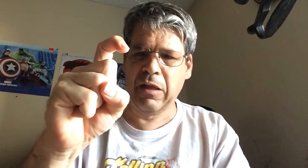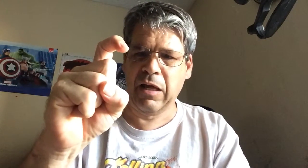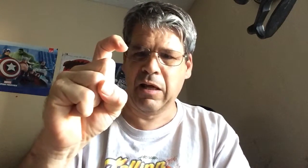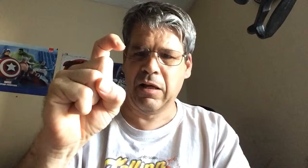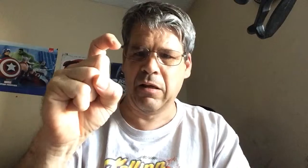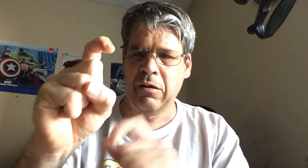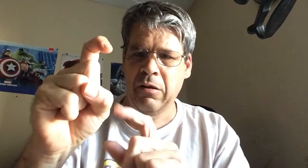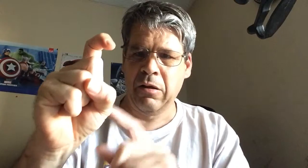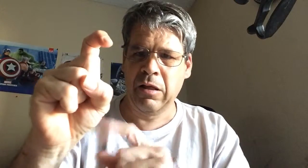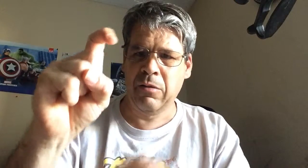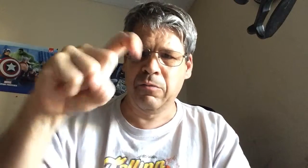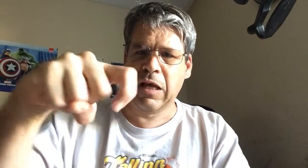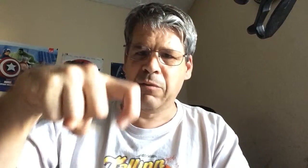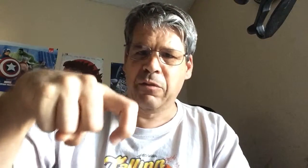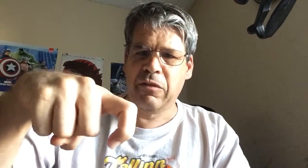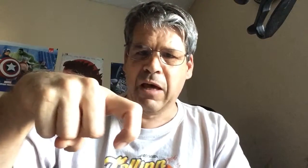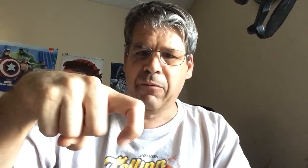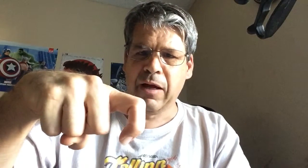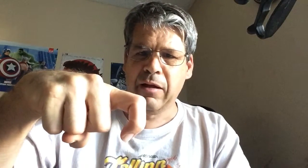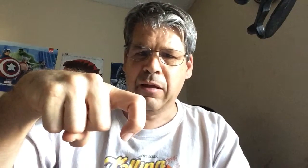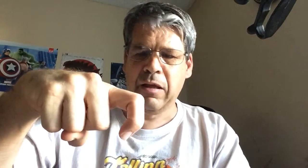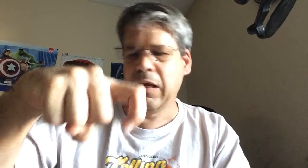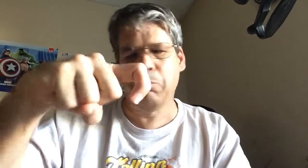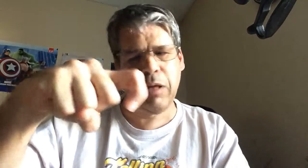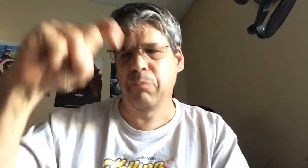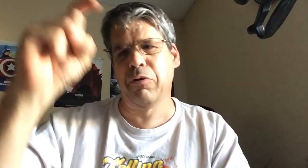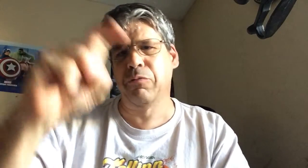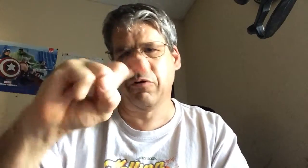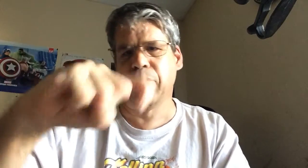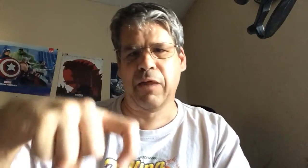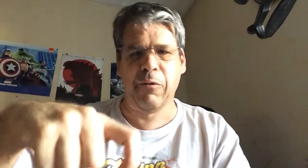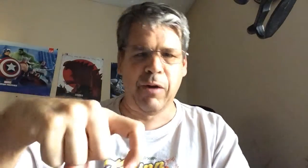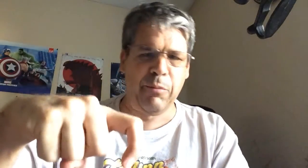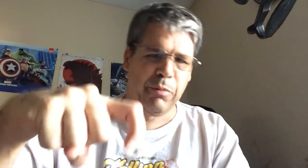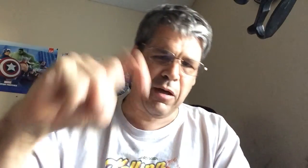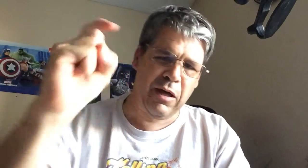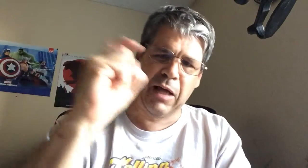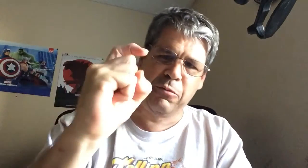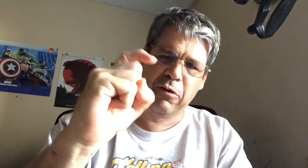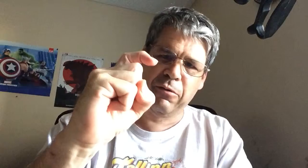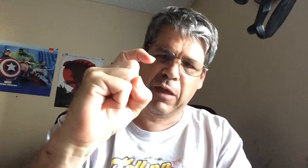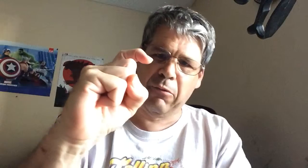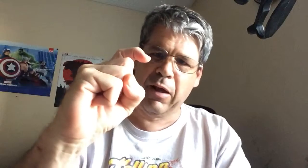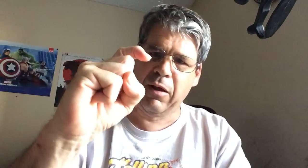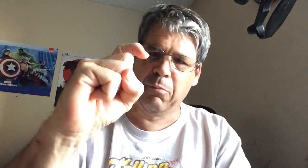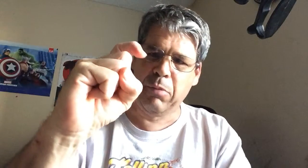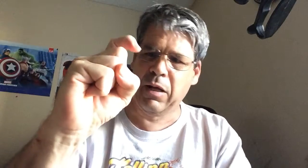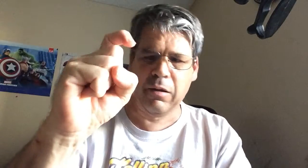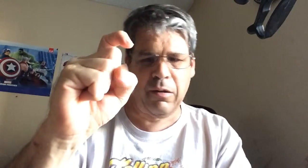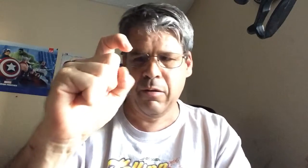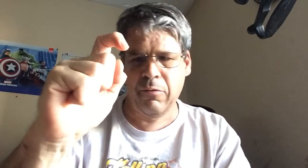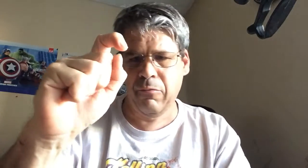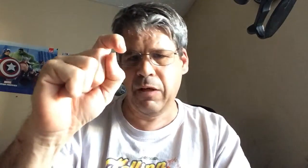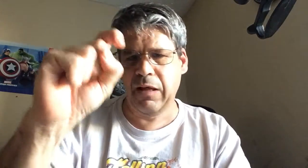that. Not that way. Some people do it that way, but I do it that way. But